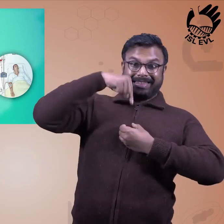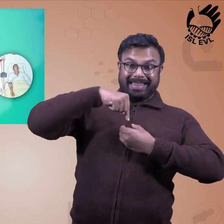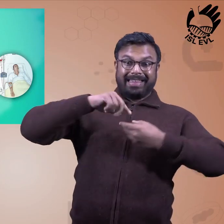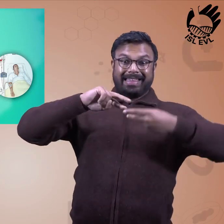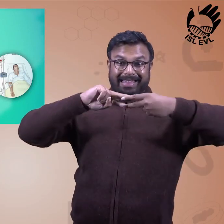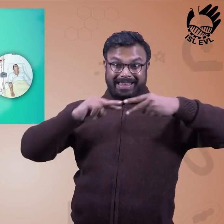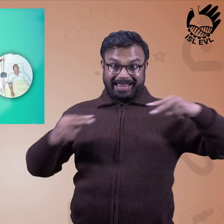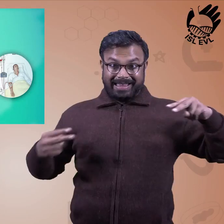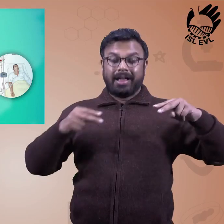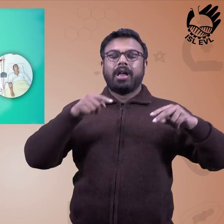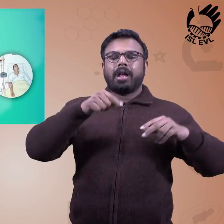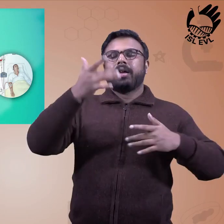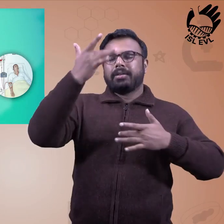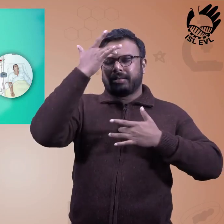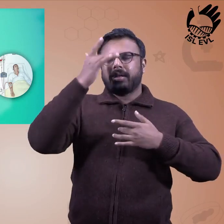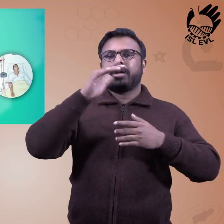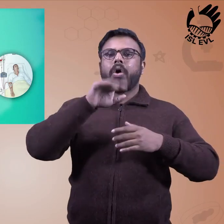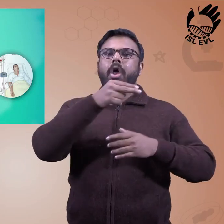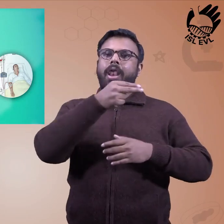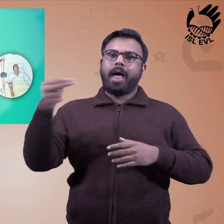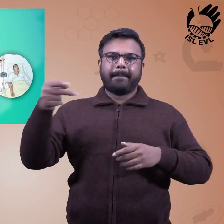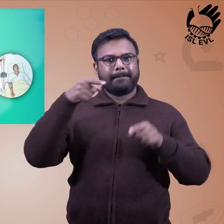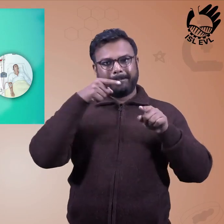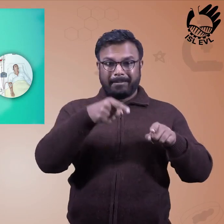genetic diseases.